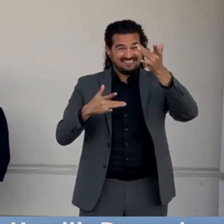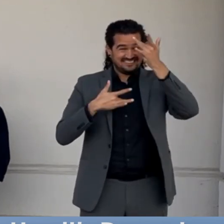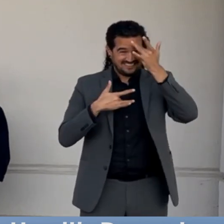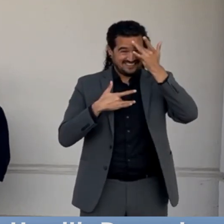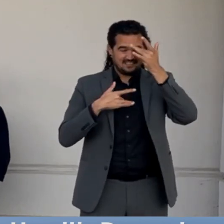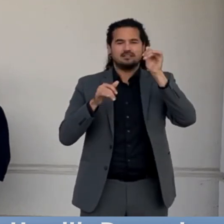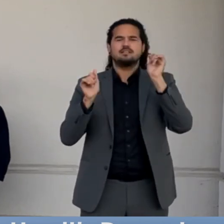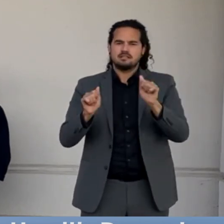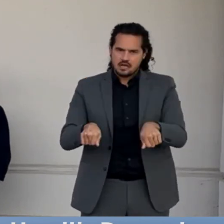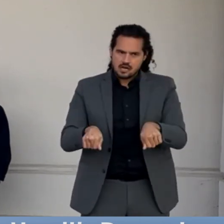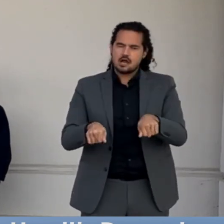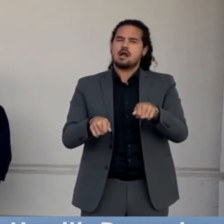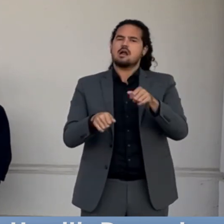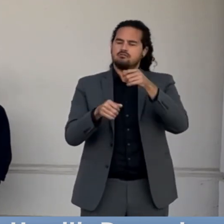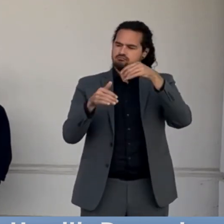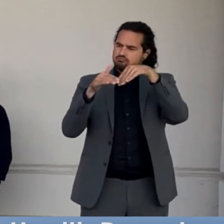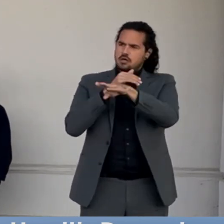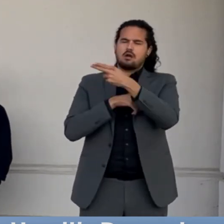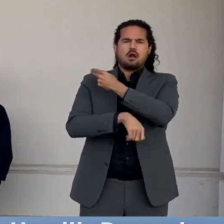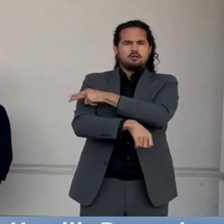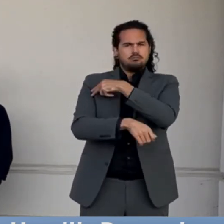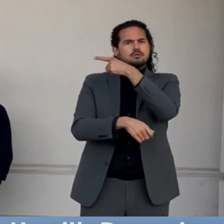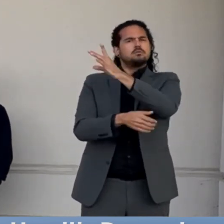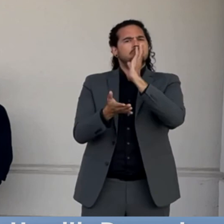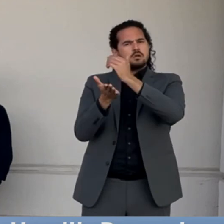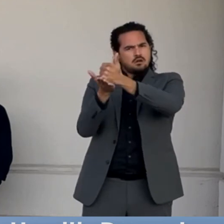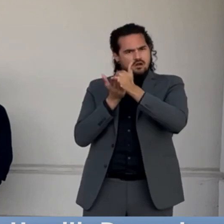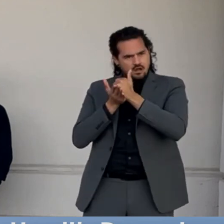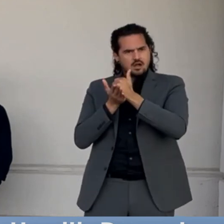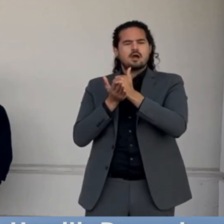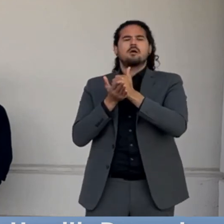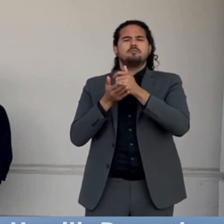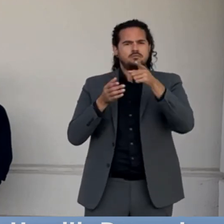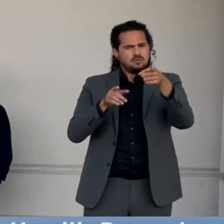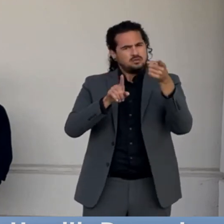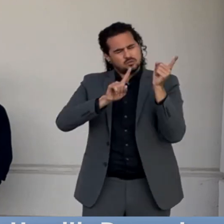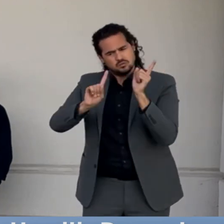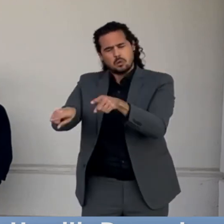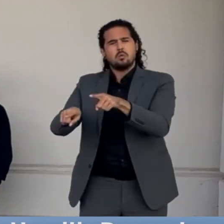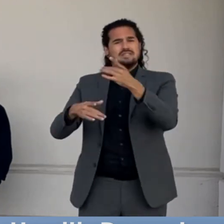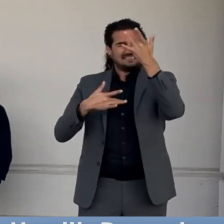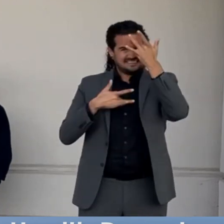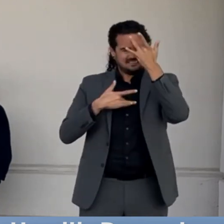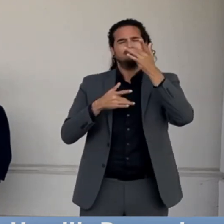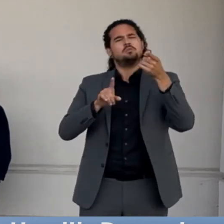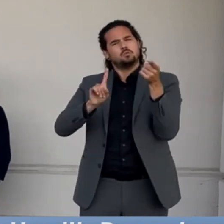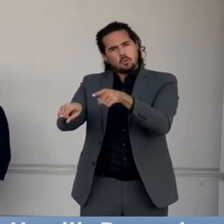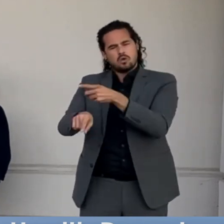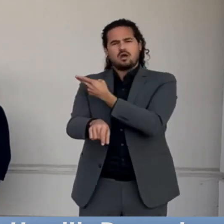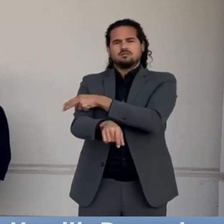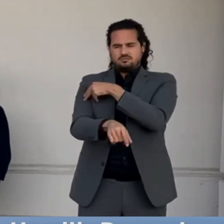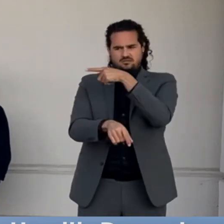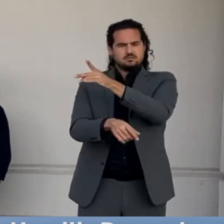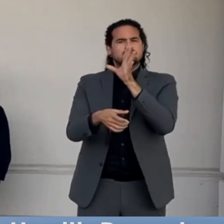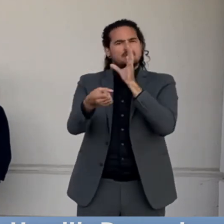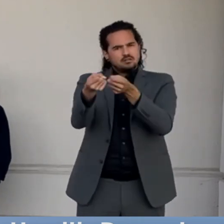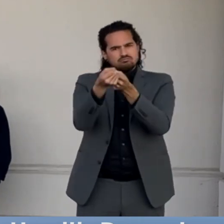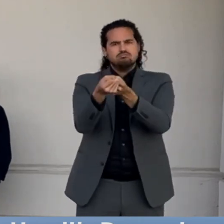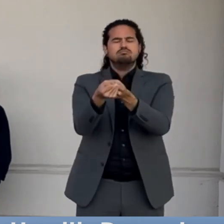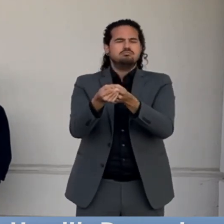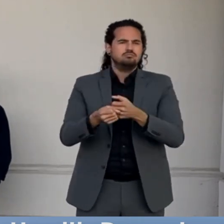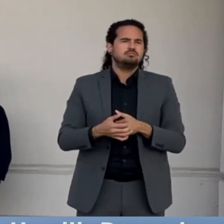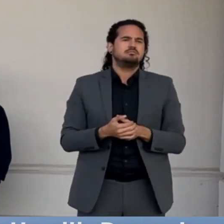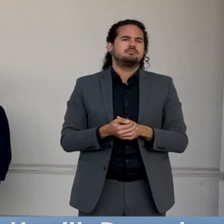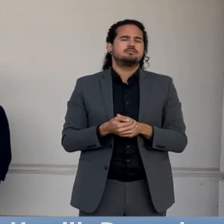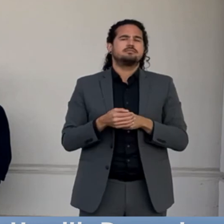They should still go to the hospital. They should still call for emergency response if they need it. To your second question, I do still